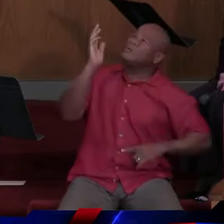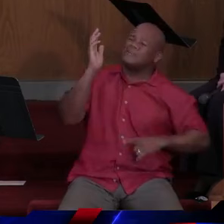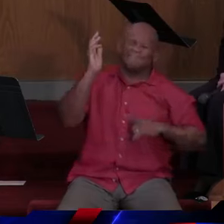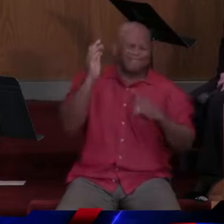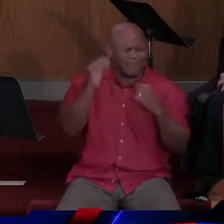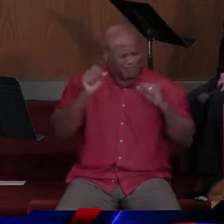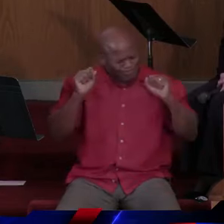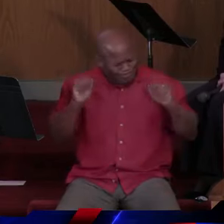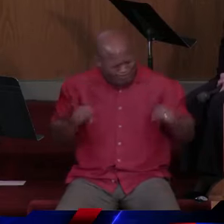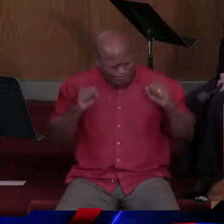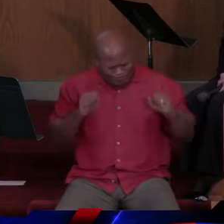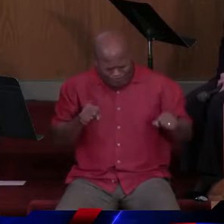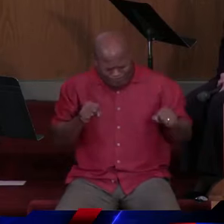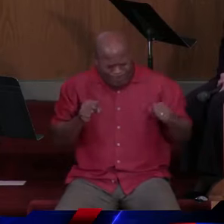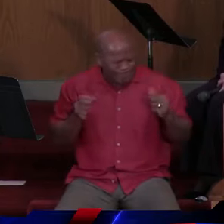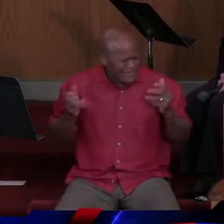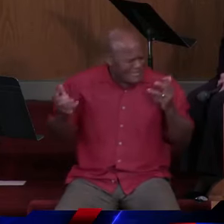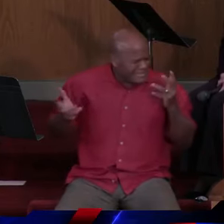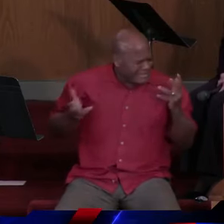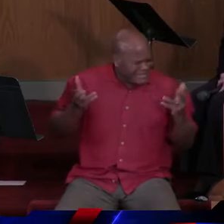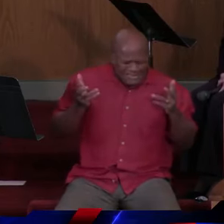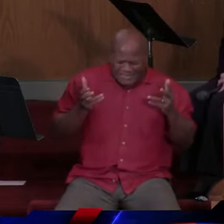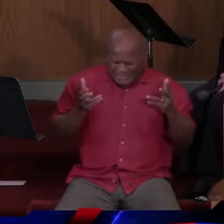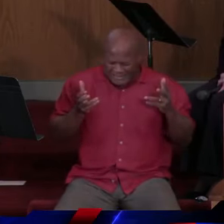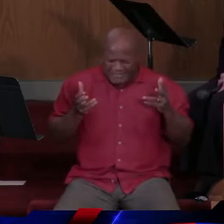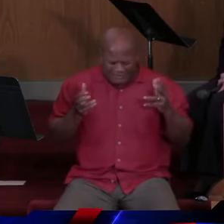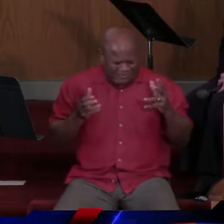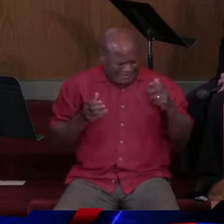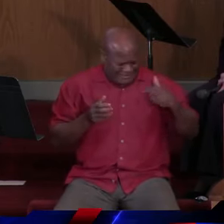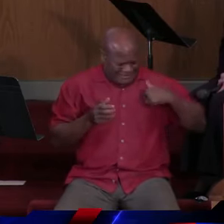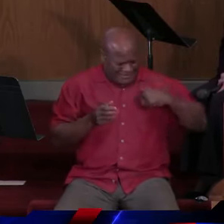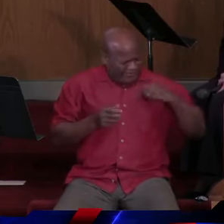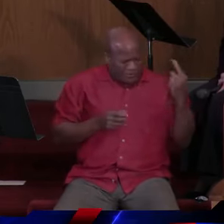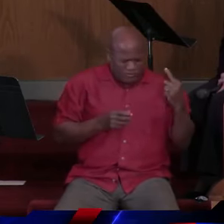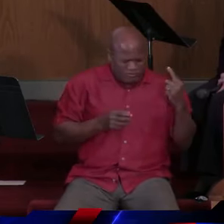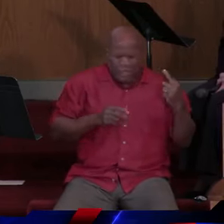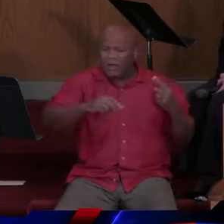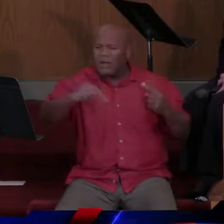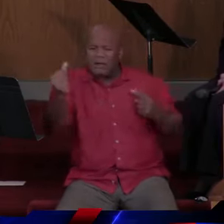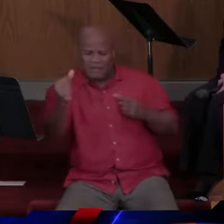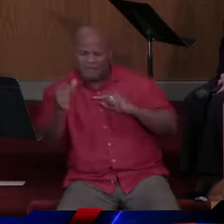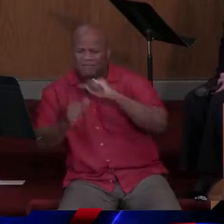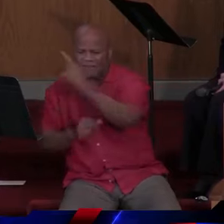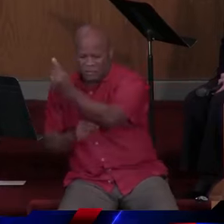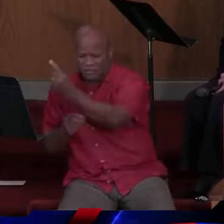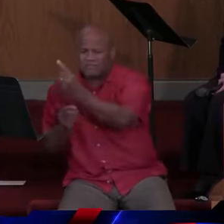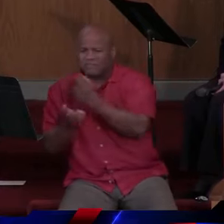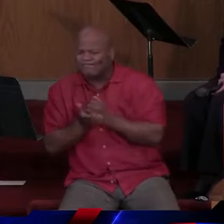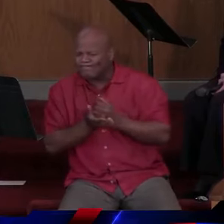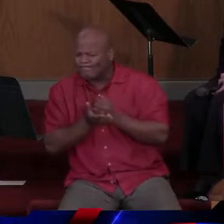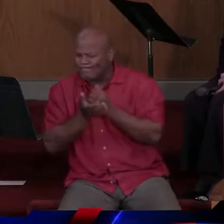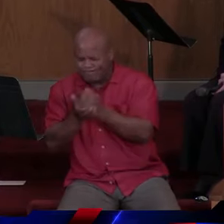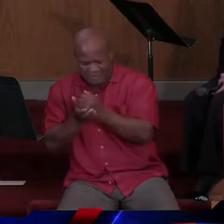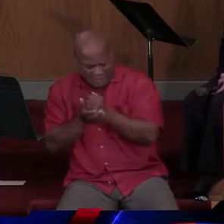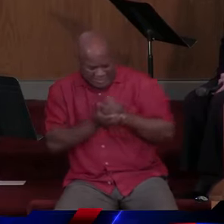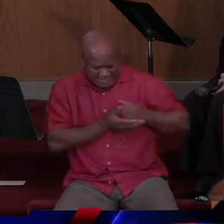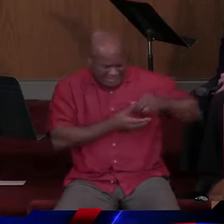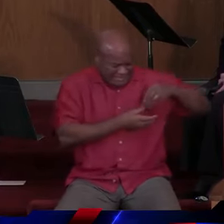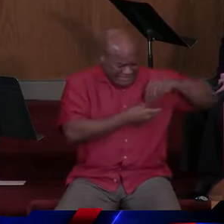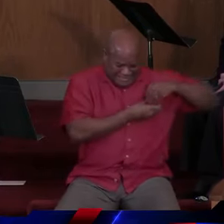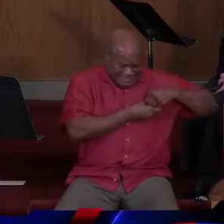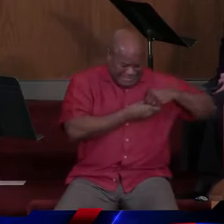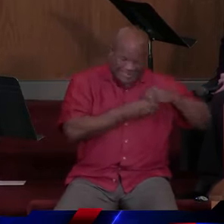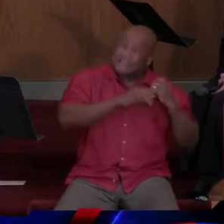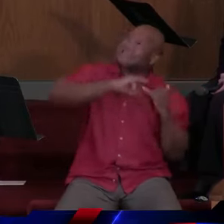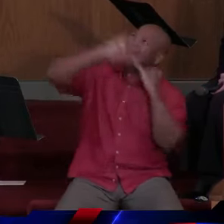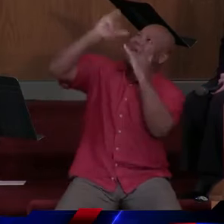an ability, God, to put others before ourselves, God. Take out in us, God, what is not like you, God.